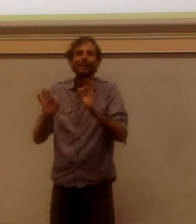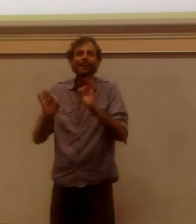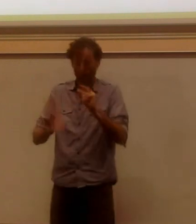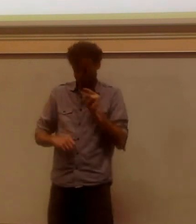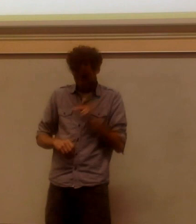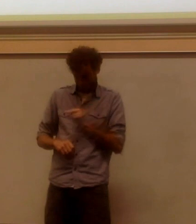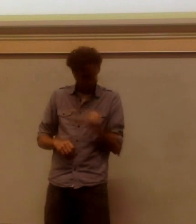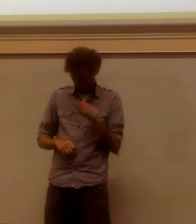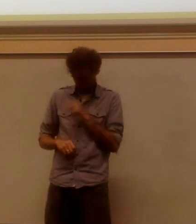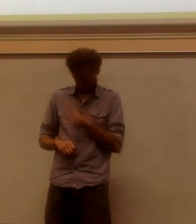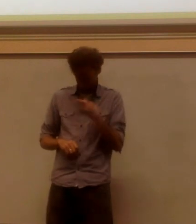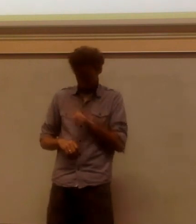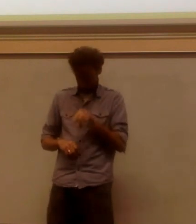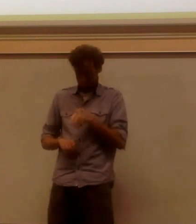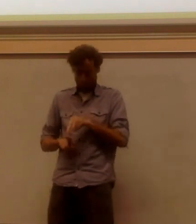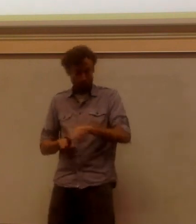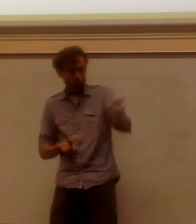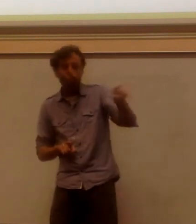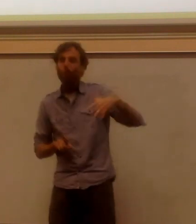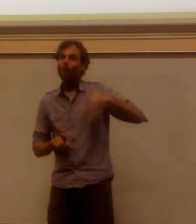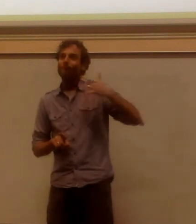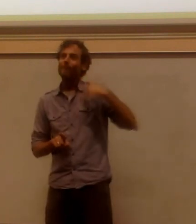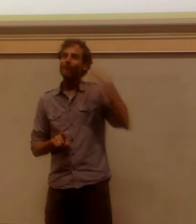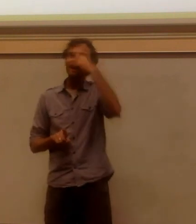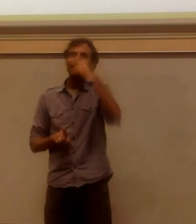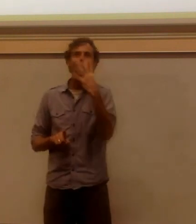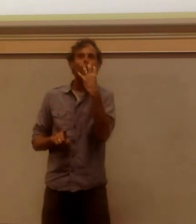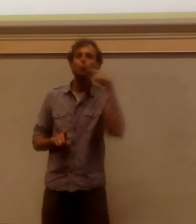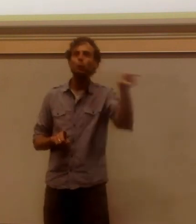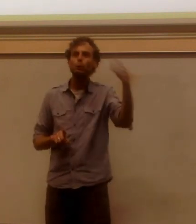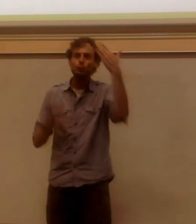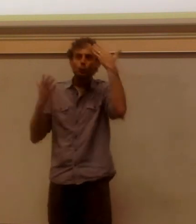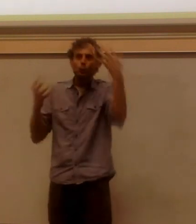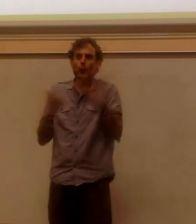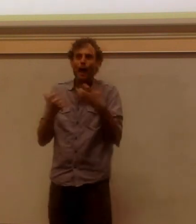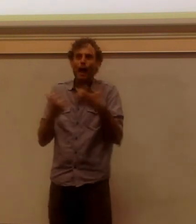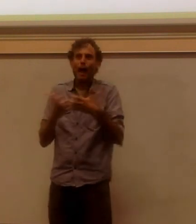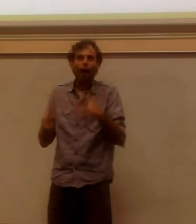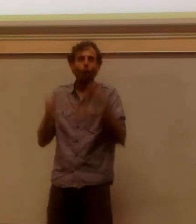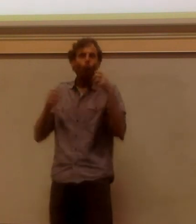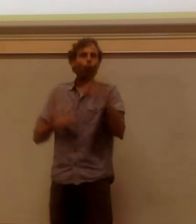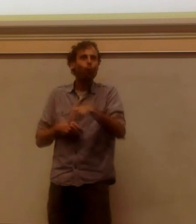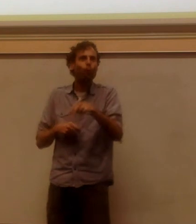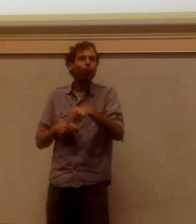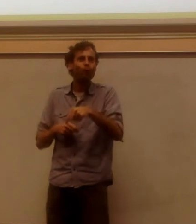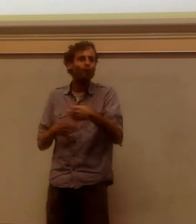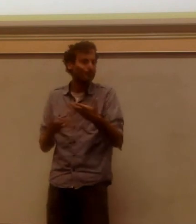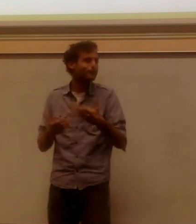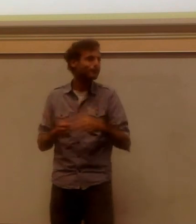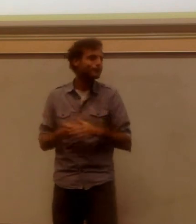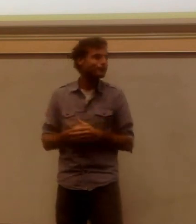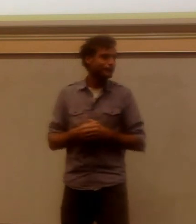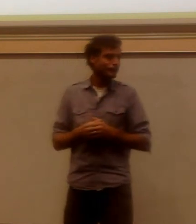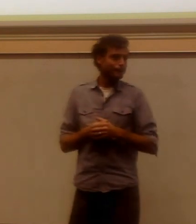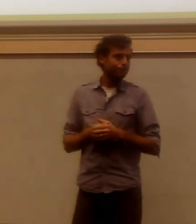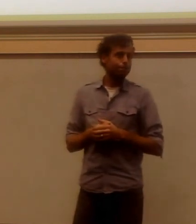So deaf people have complained they didn't feel that they could have direct interaction with people through text relay services. It's difficult for them to